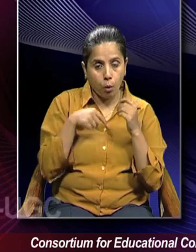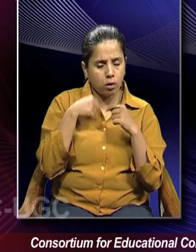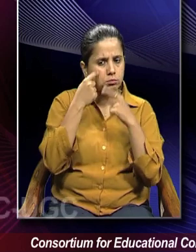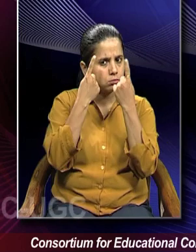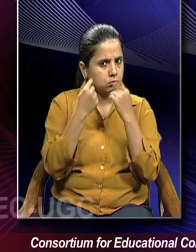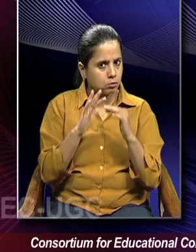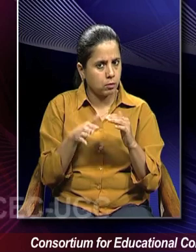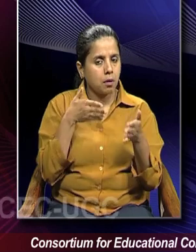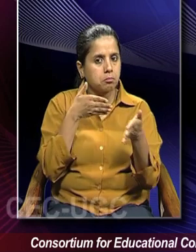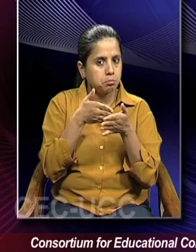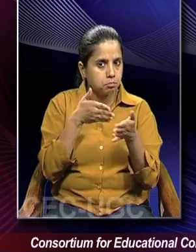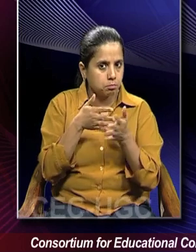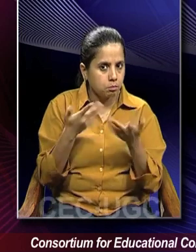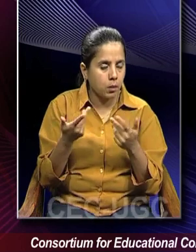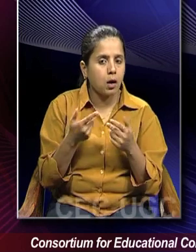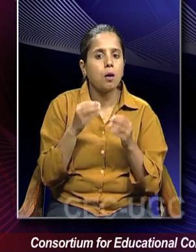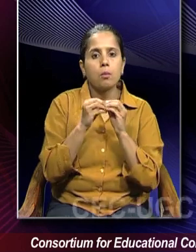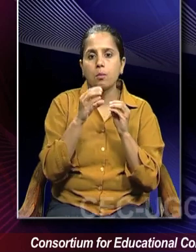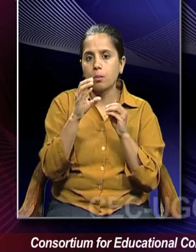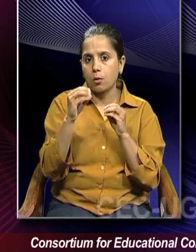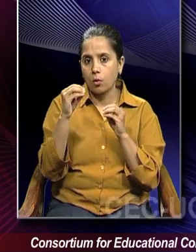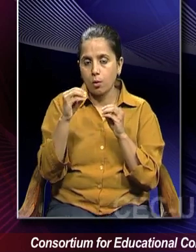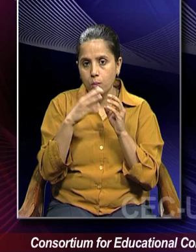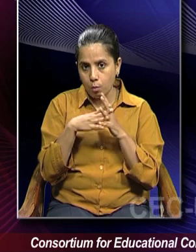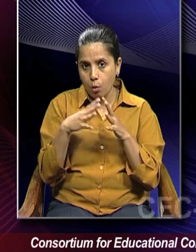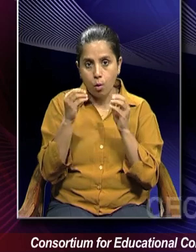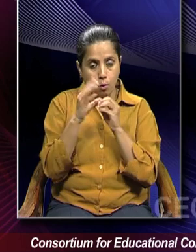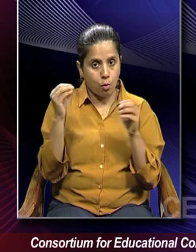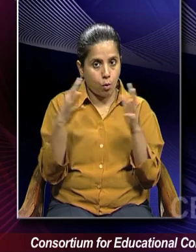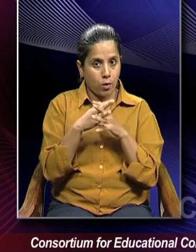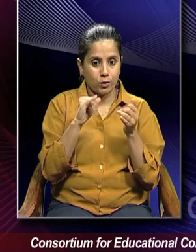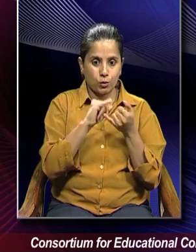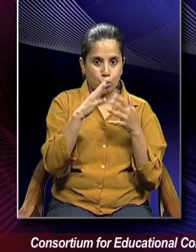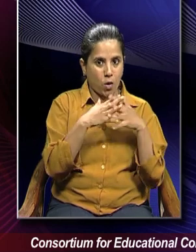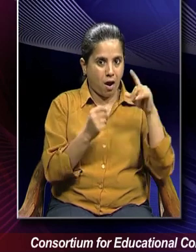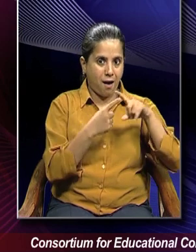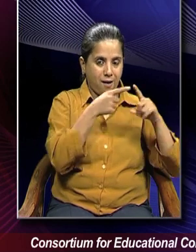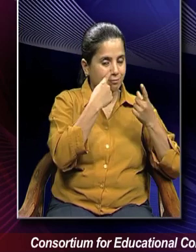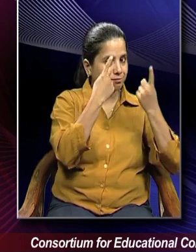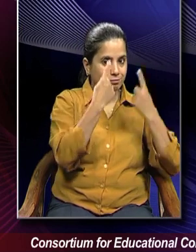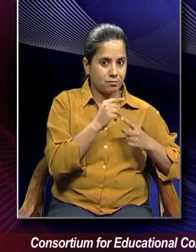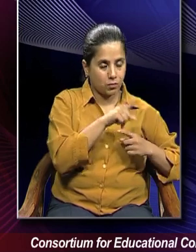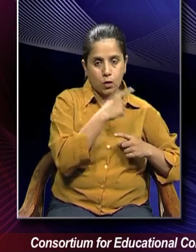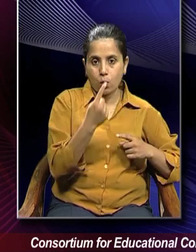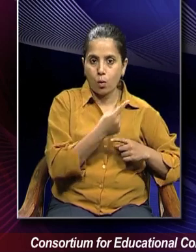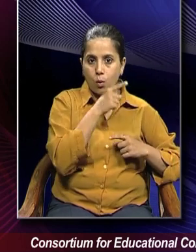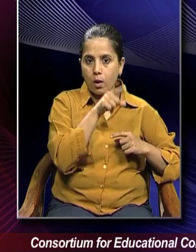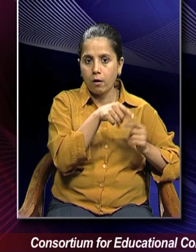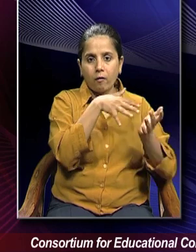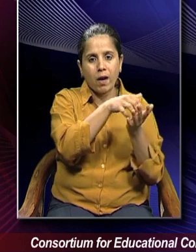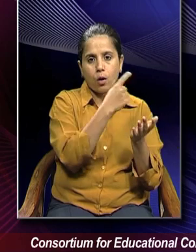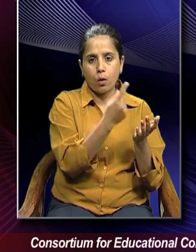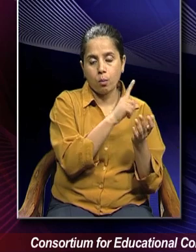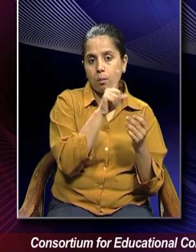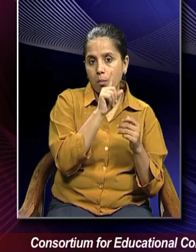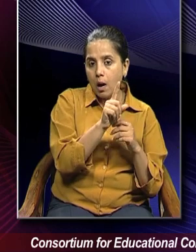analyzing the barriers, obstacles and weaknesses. Unlike SWOT analysis, where we were only analyzing the weaknesses,